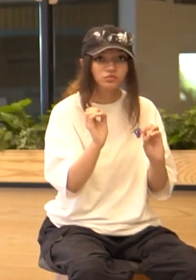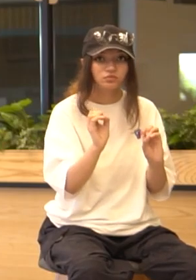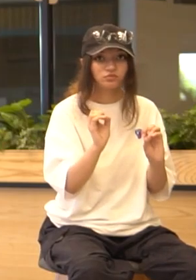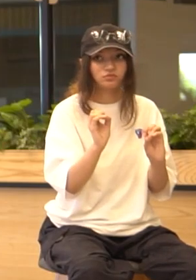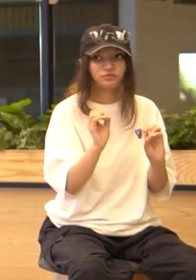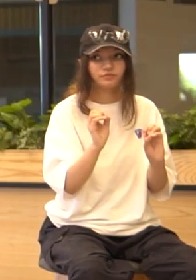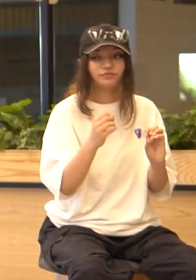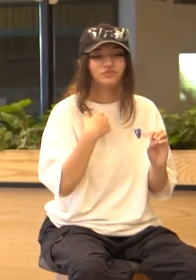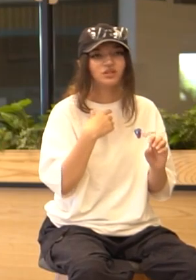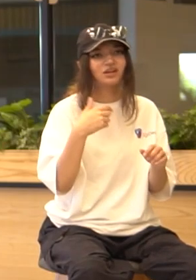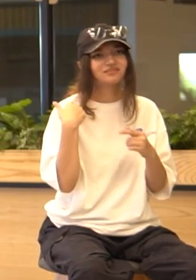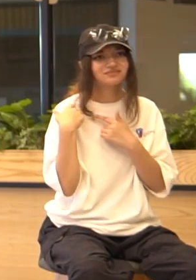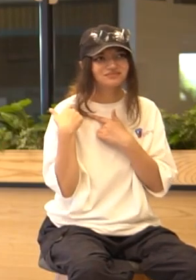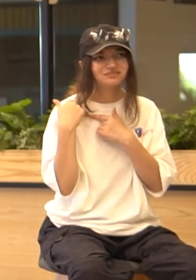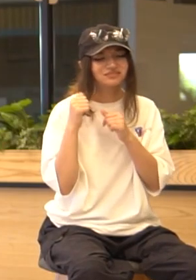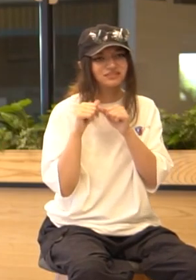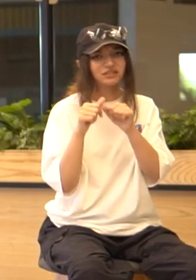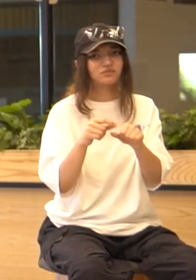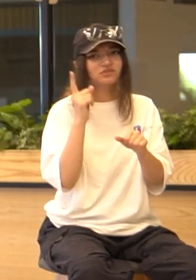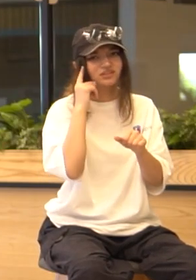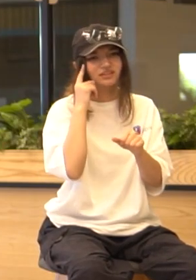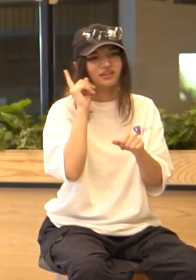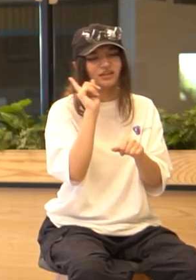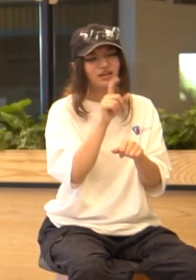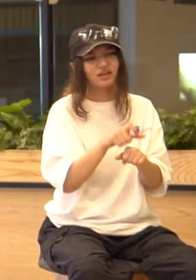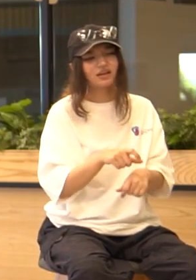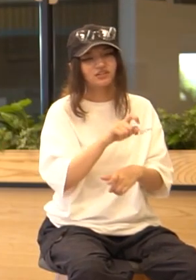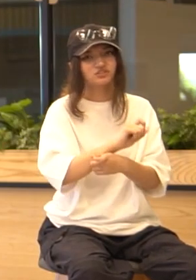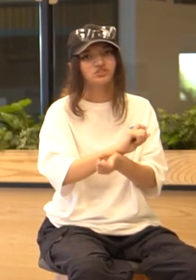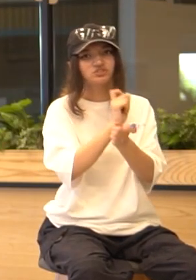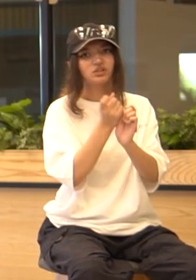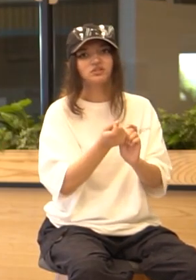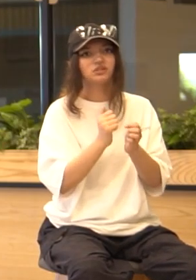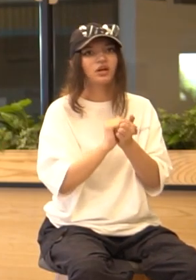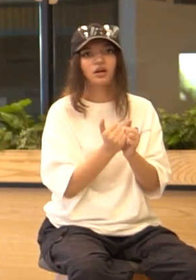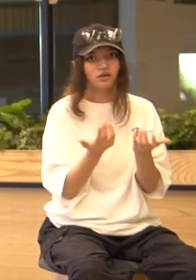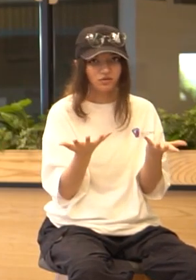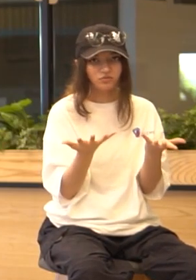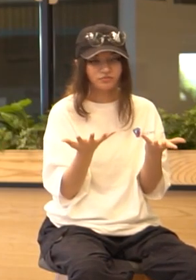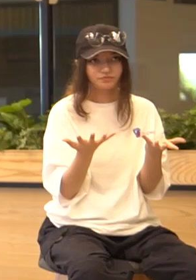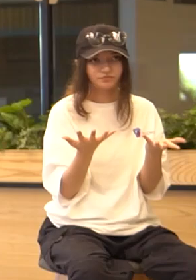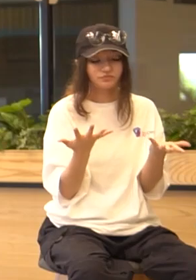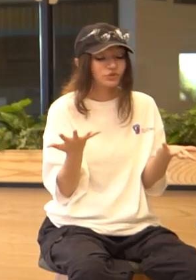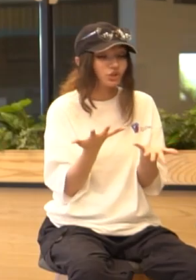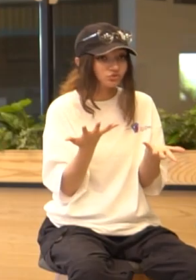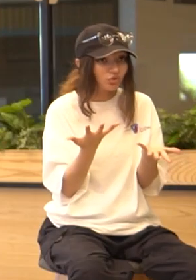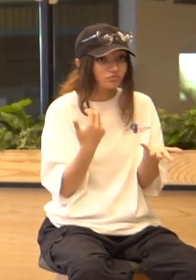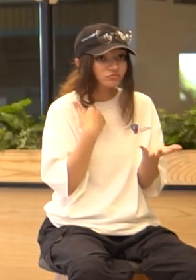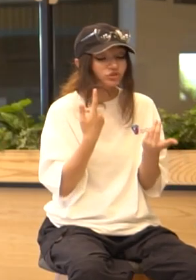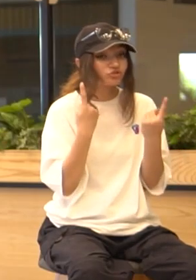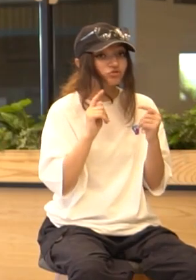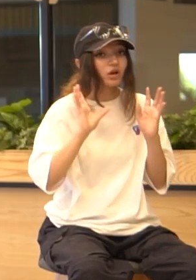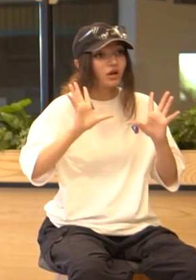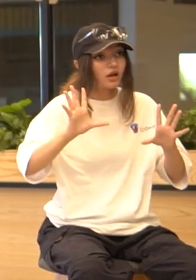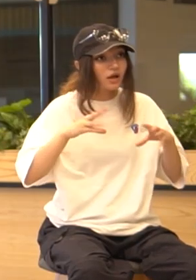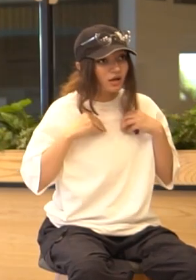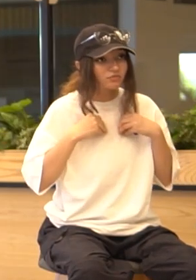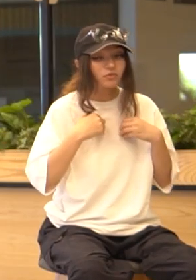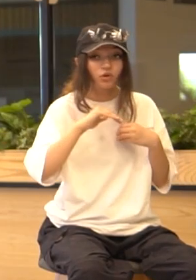okay, how can we change that? And so I took it upon myself to do some